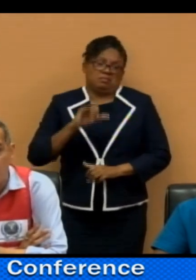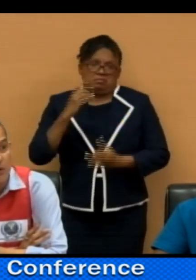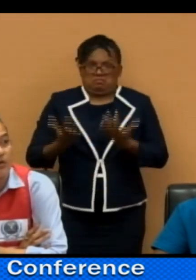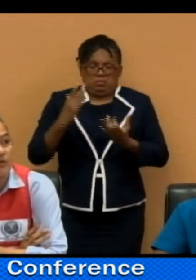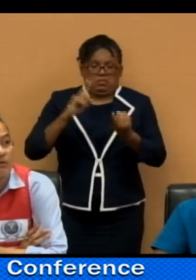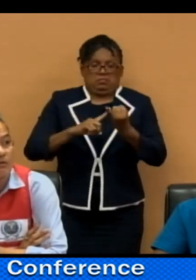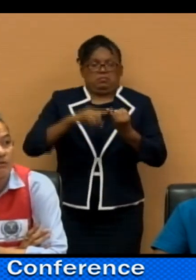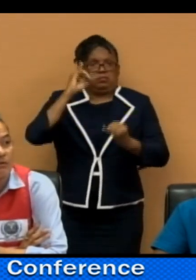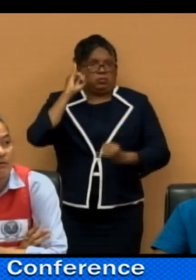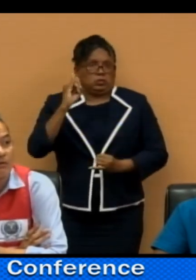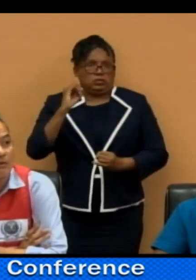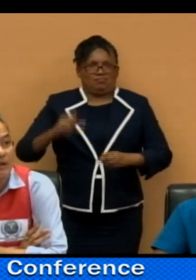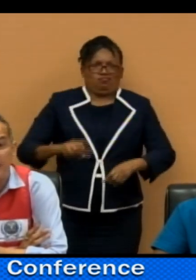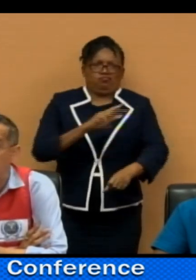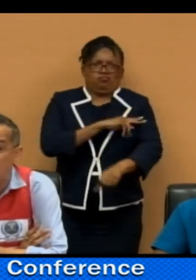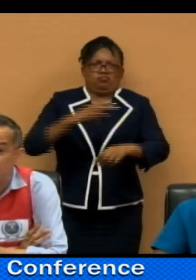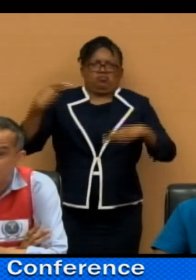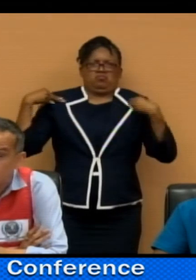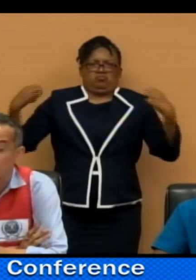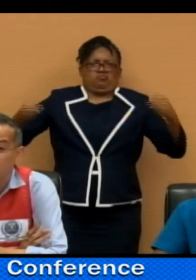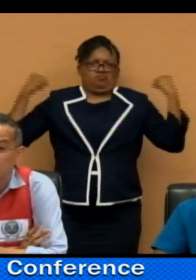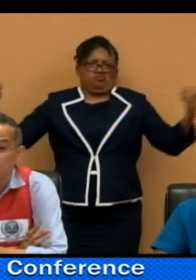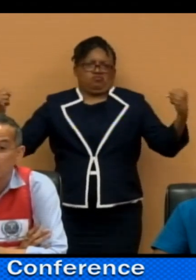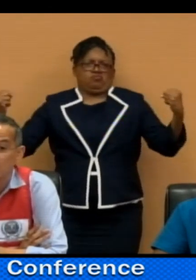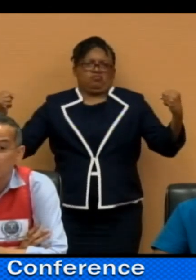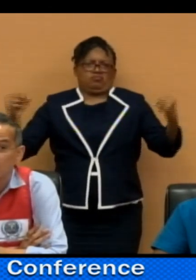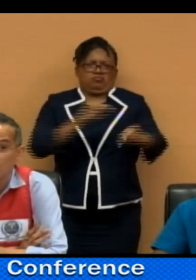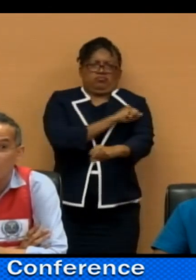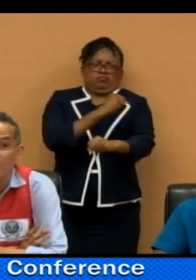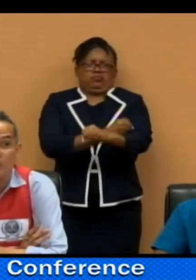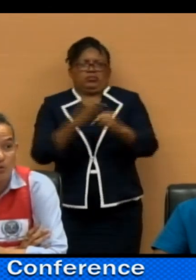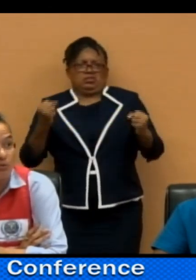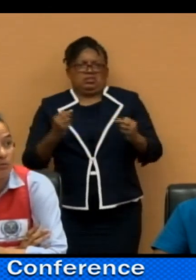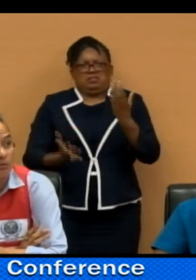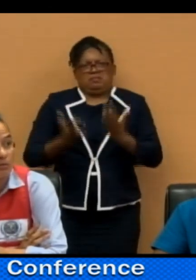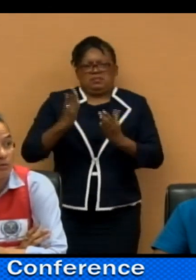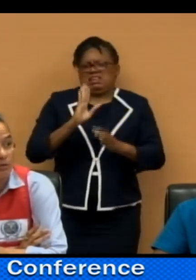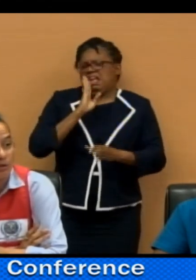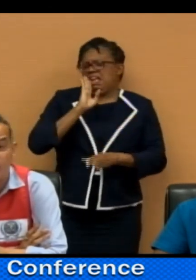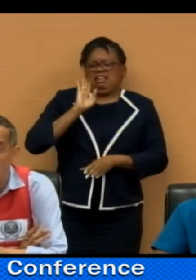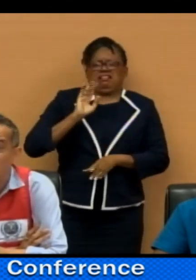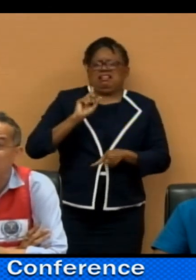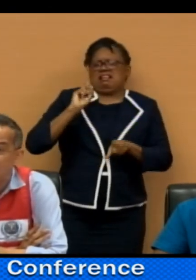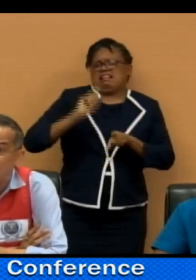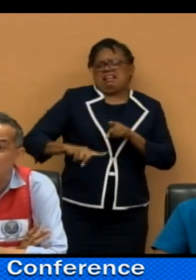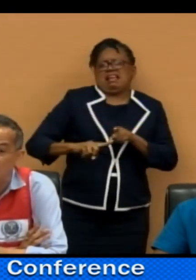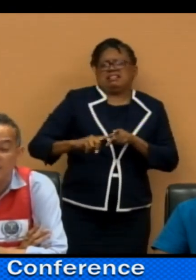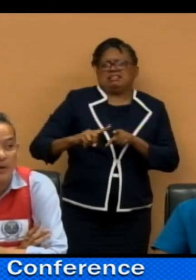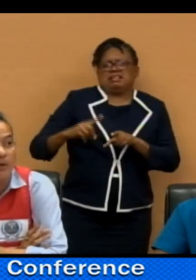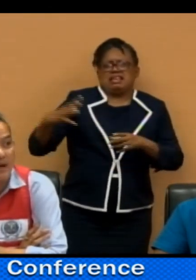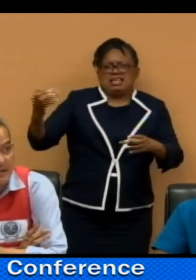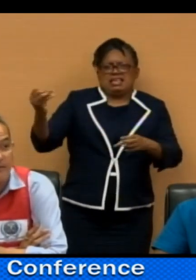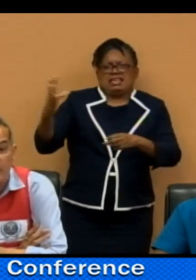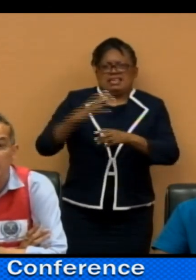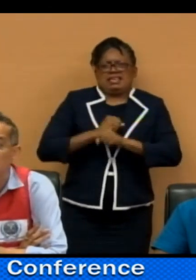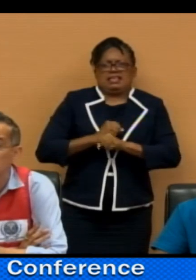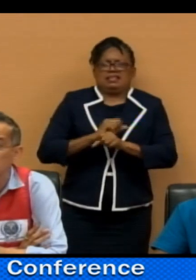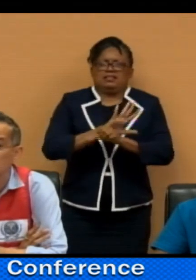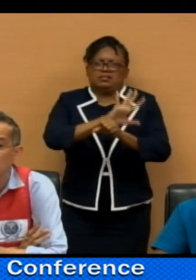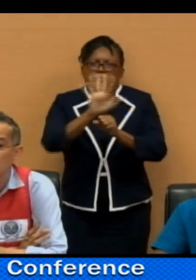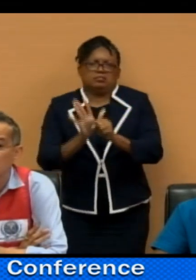superheroes and they can't get it, or 2, don't care enough about the rest of